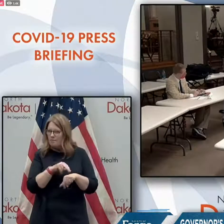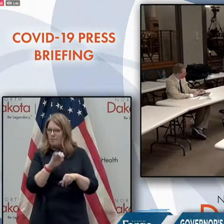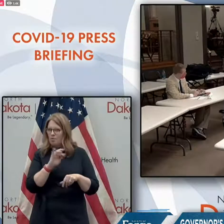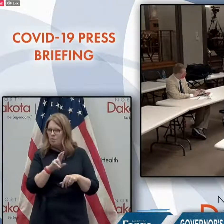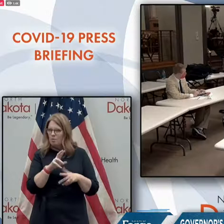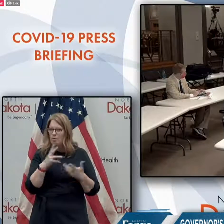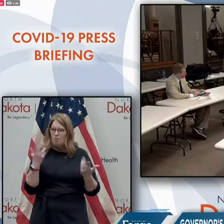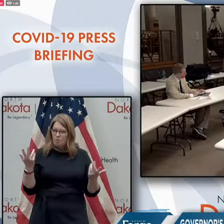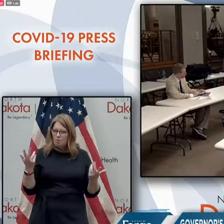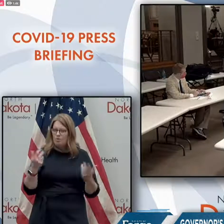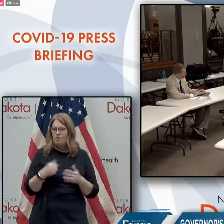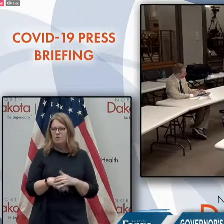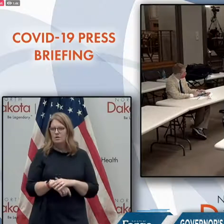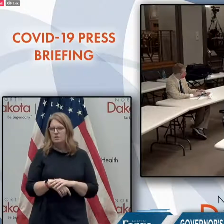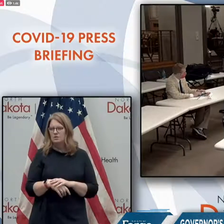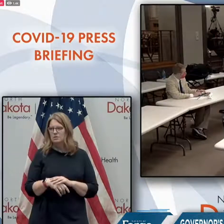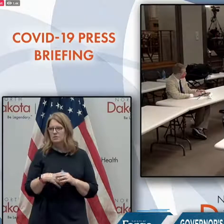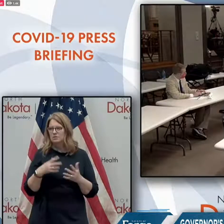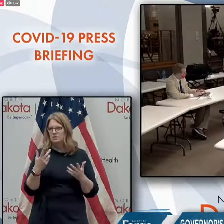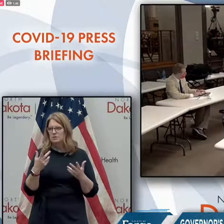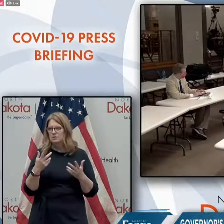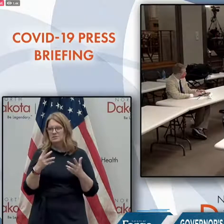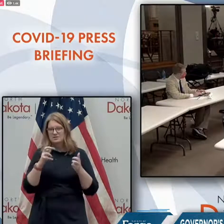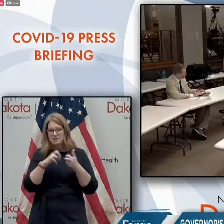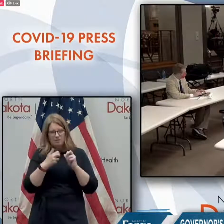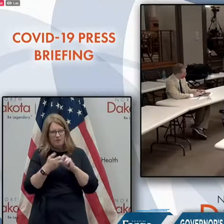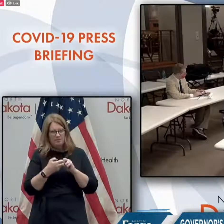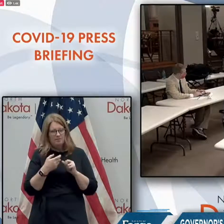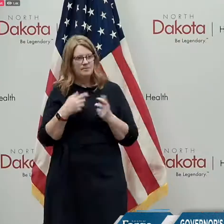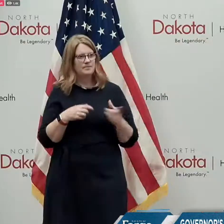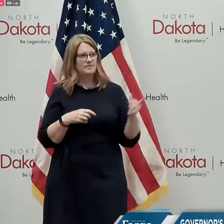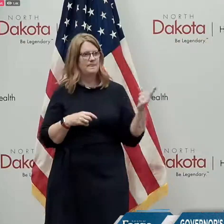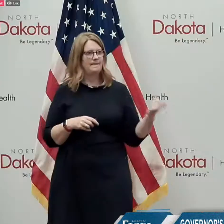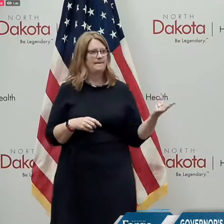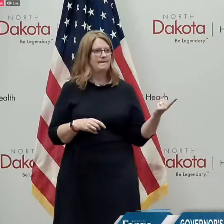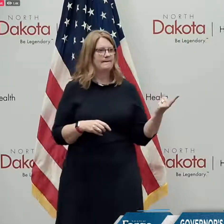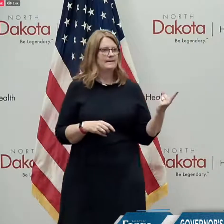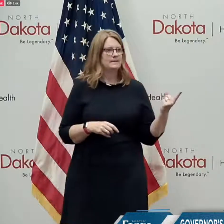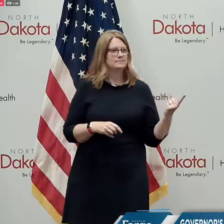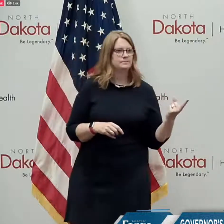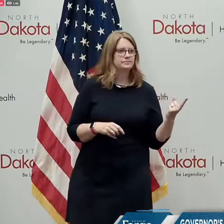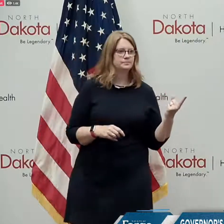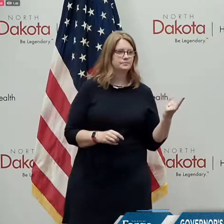in North Dakota, or what might be at issue there?